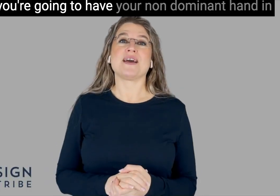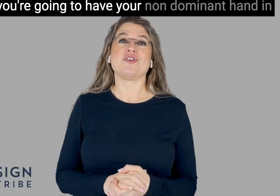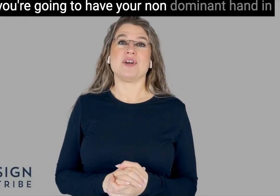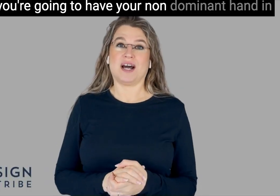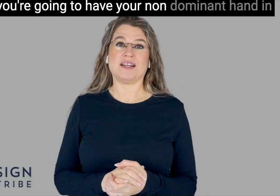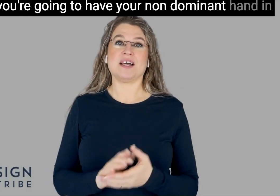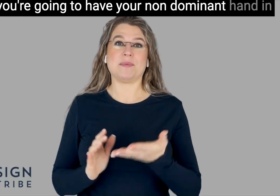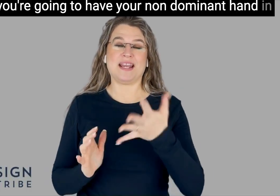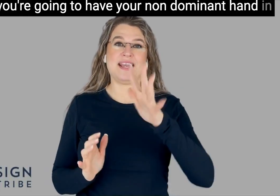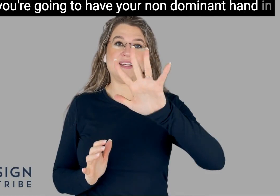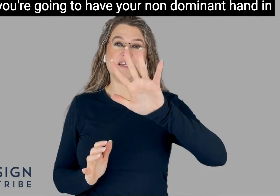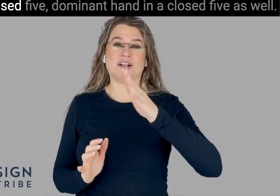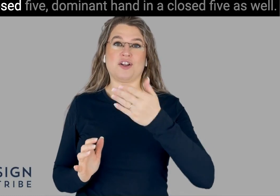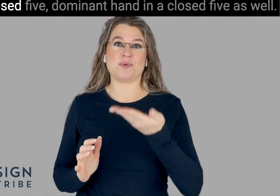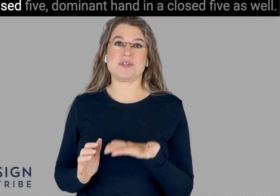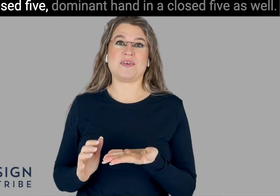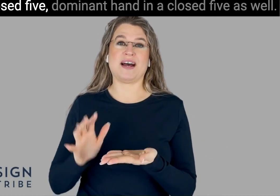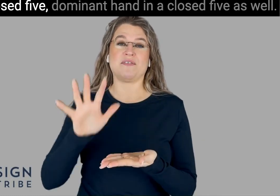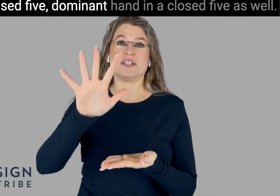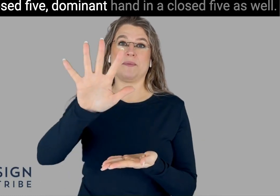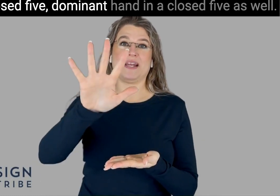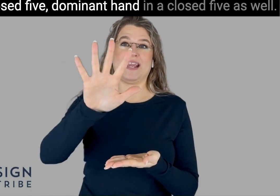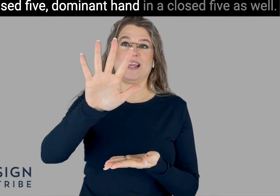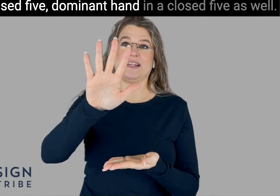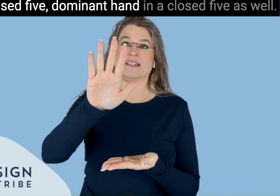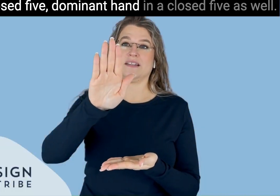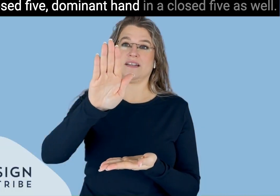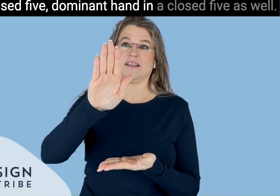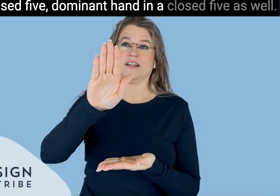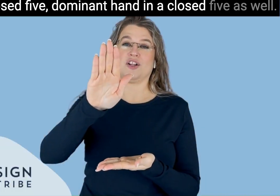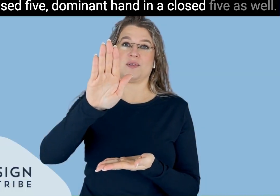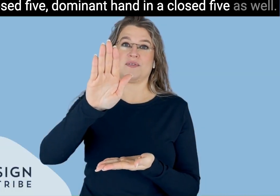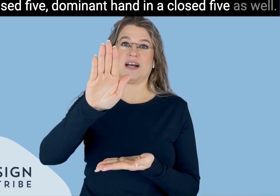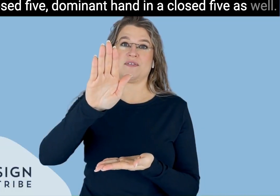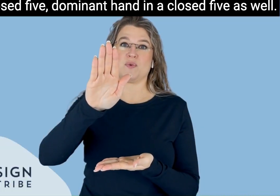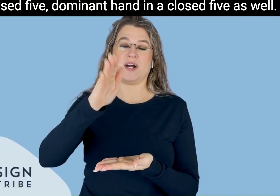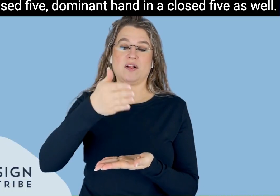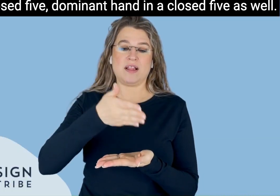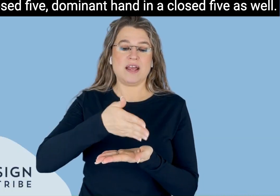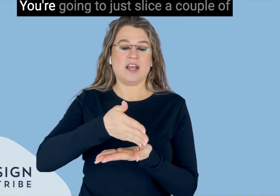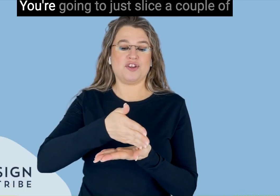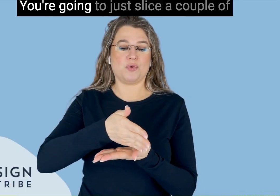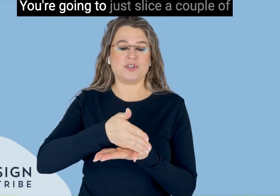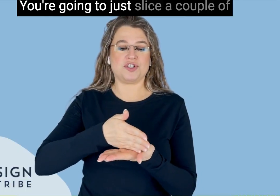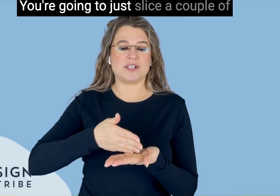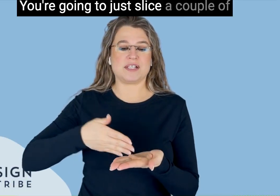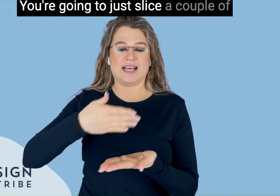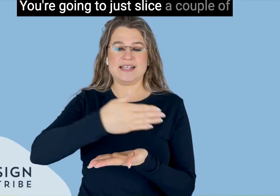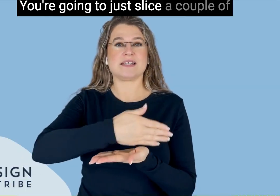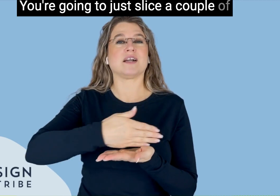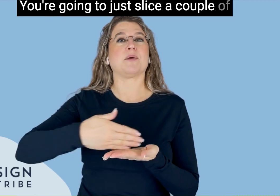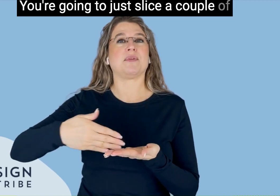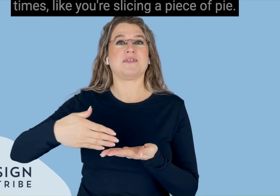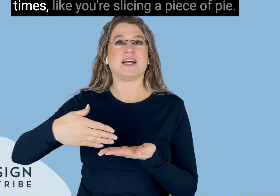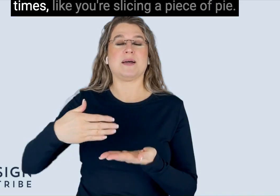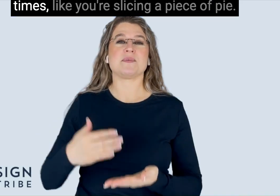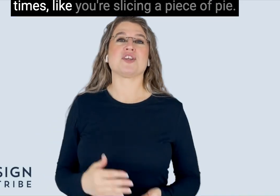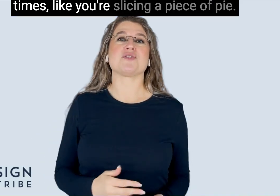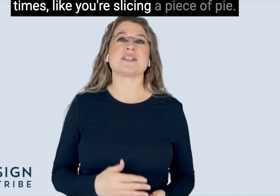your non-dominant hand in a closed five, dominant hand in a closed five as well. And you're going to just slice a couple of times like you're